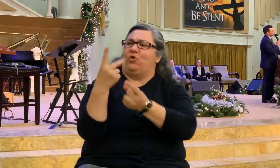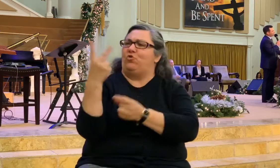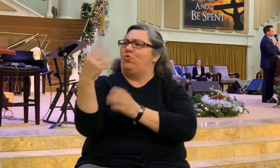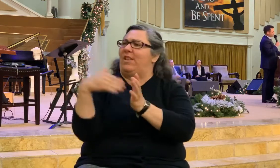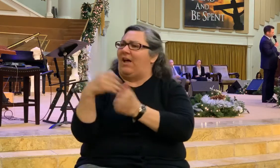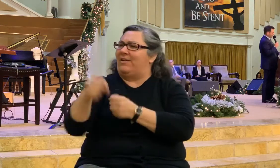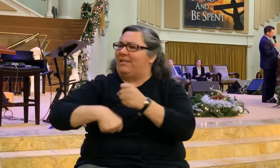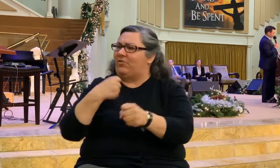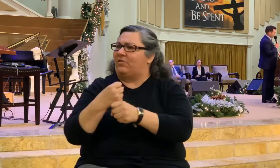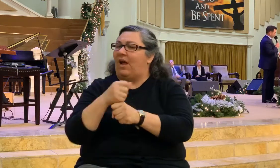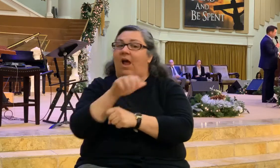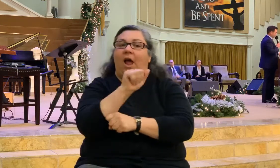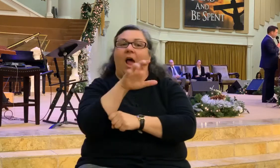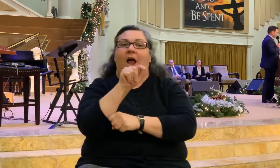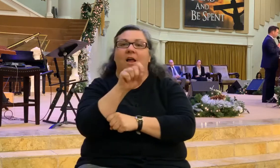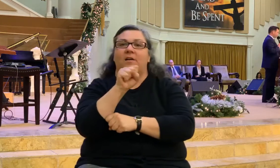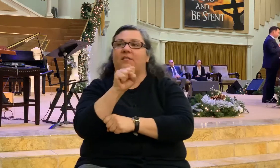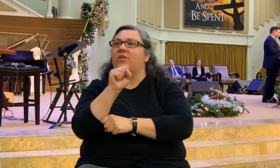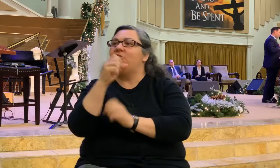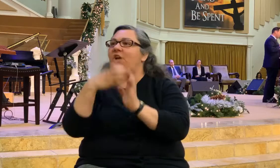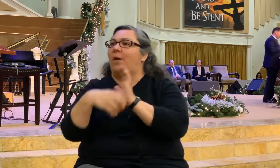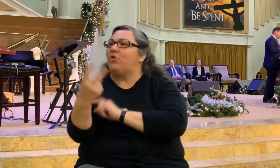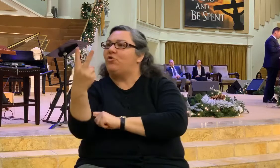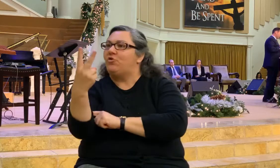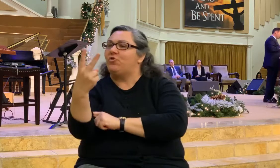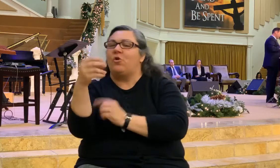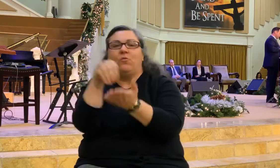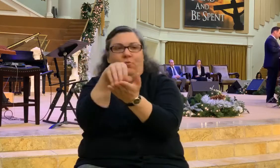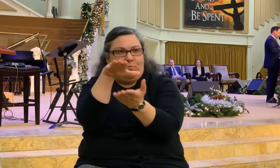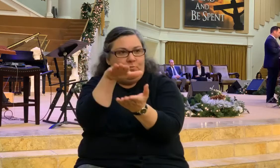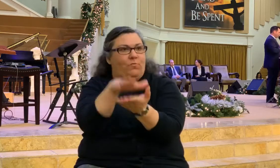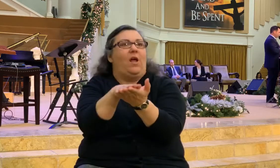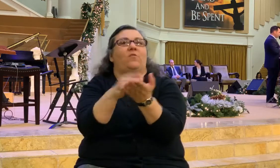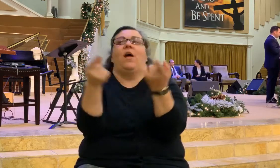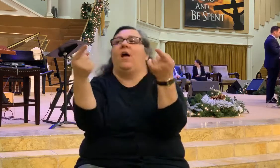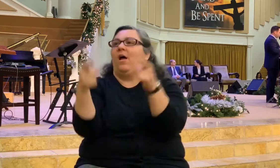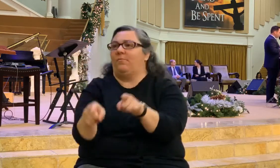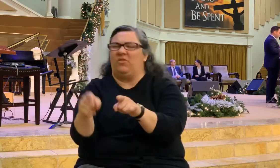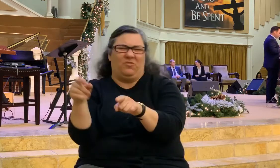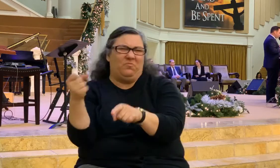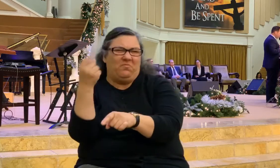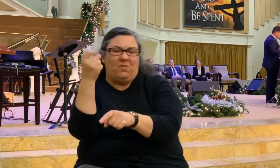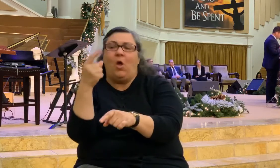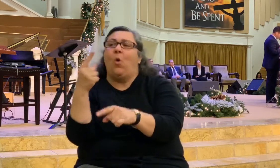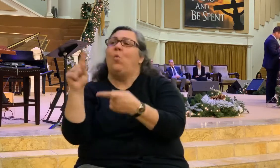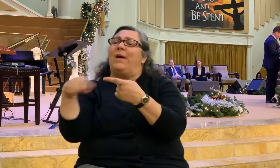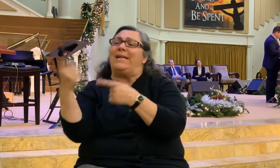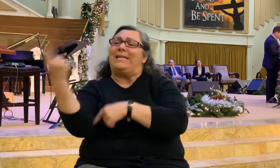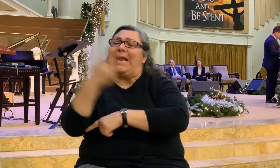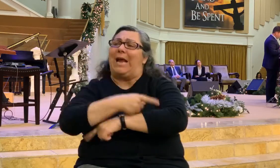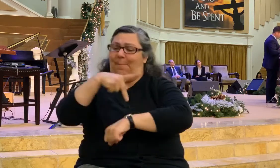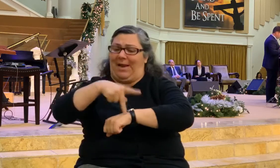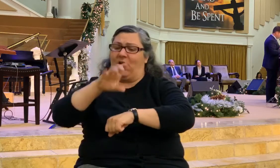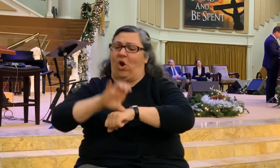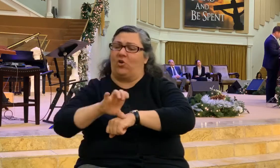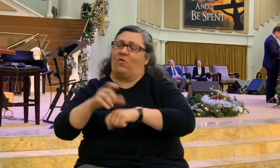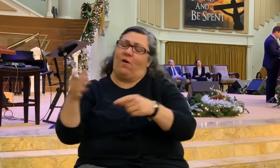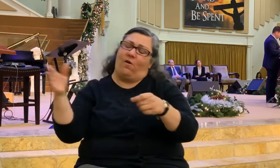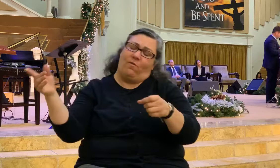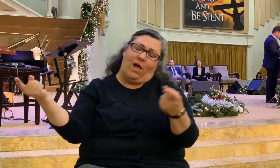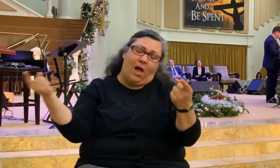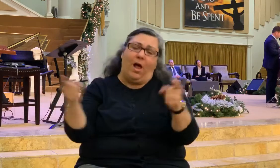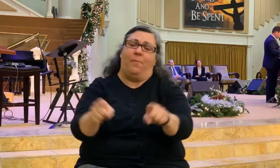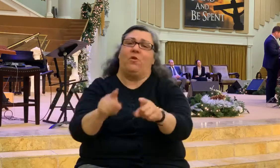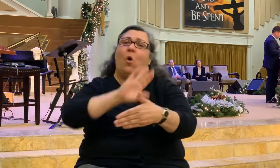chapter 2 records the event as Pentecostals, we know this so well. And when the day of Pentecost was fully come, they were all in